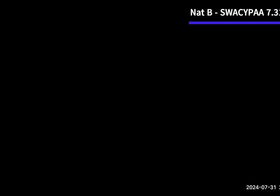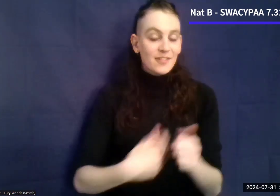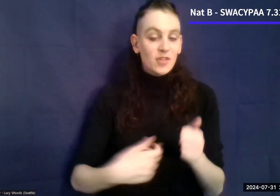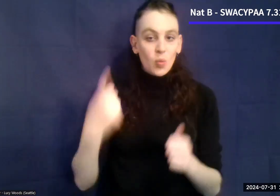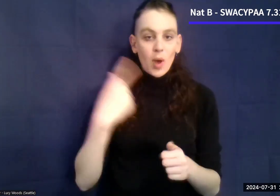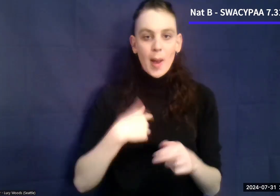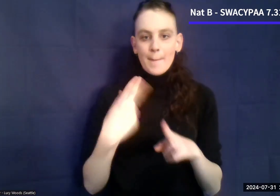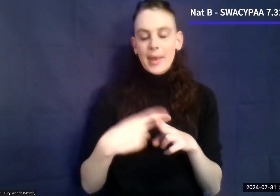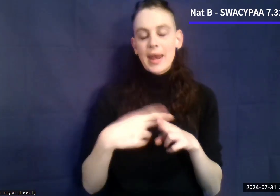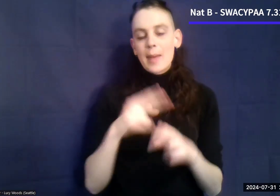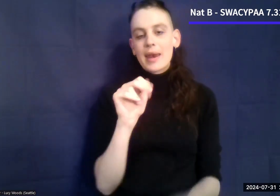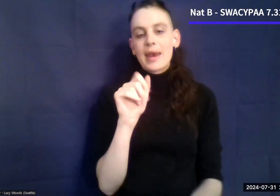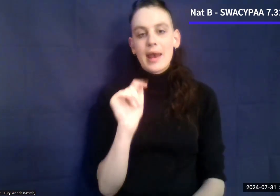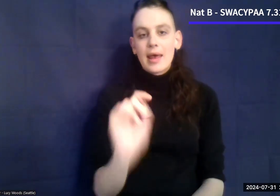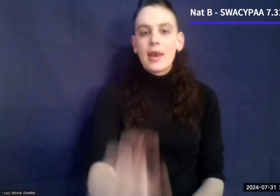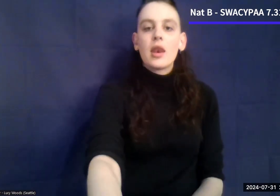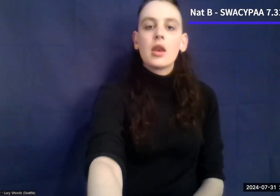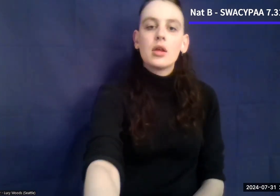I'm an alcoholic.